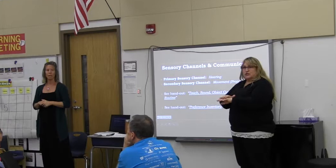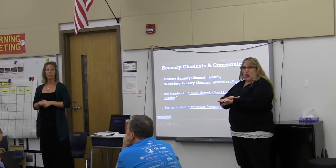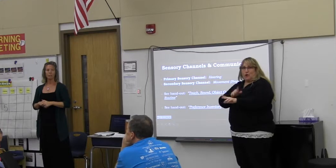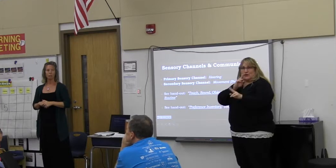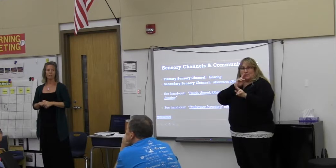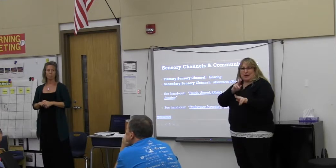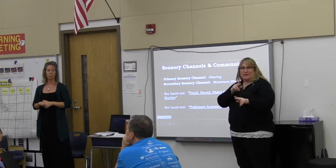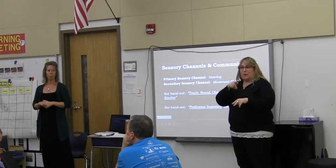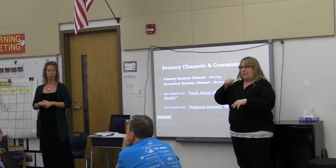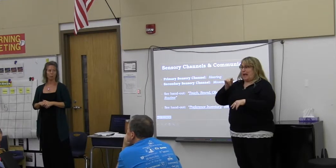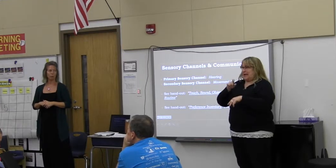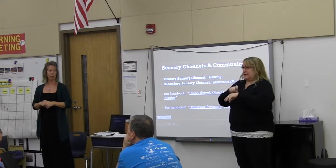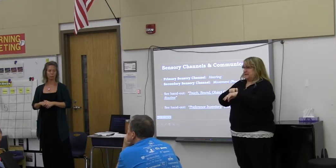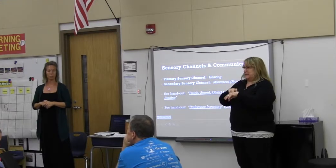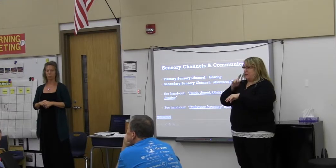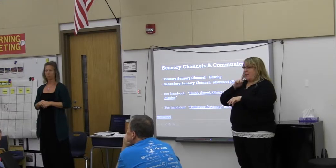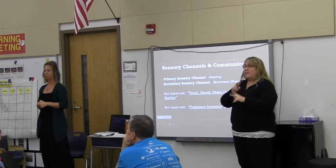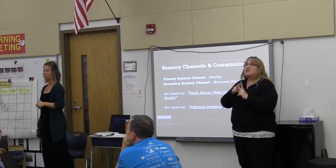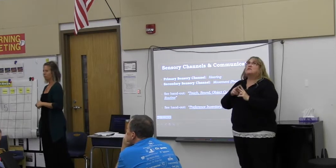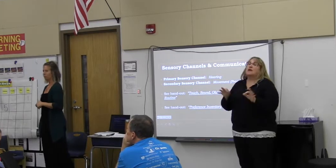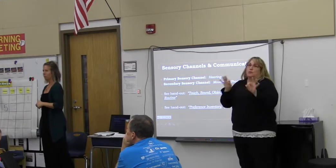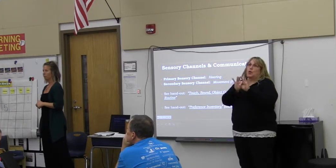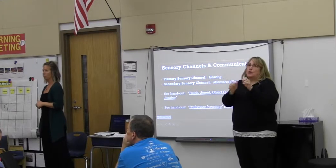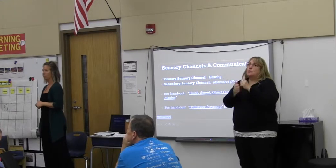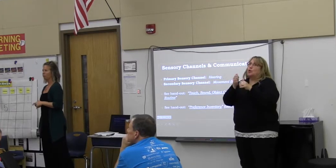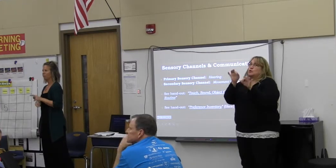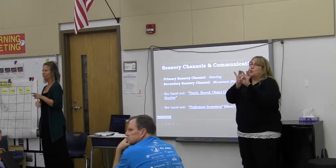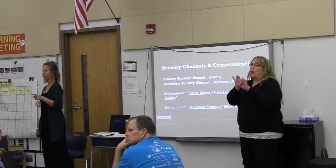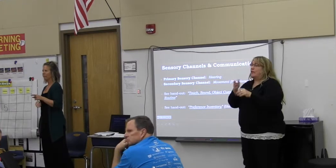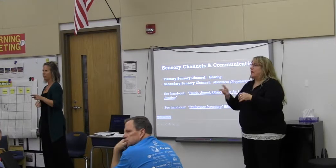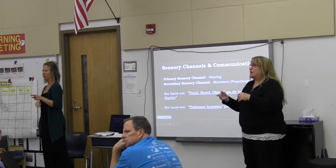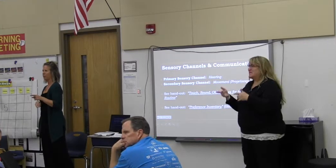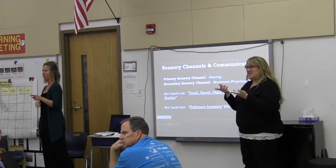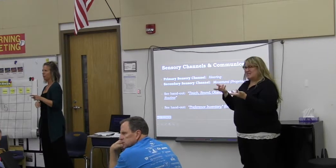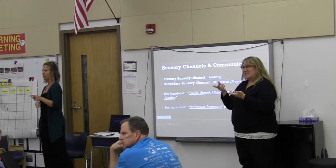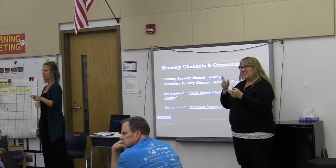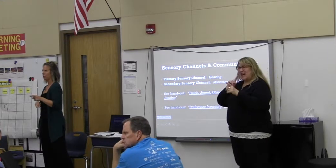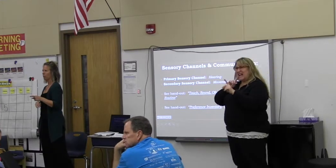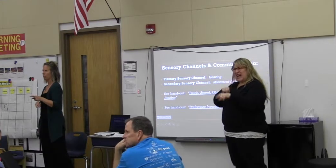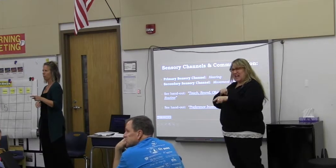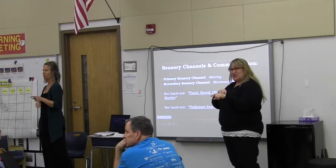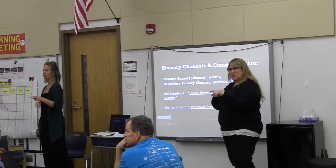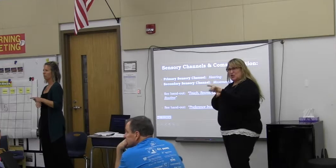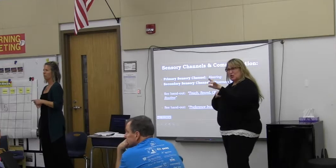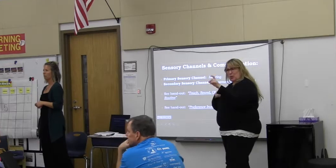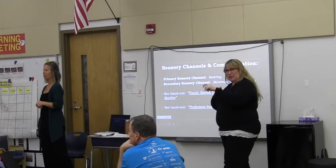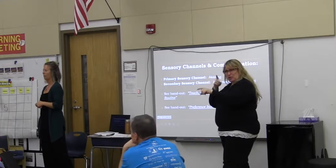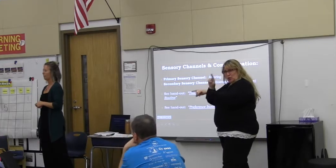them is really the most important thing. Did that kind of answer your question, Dory?